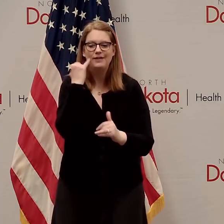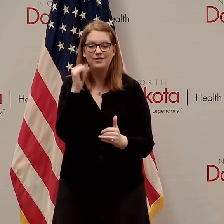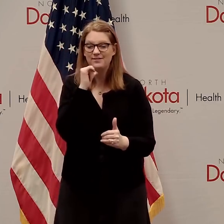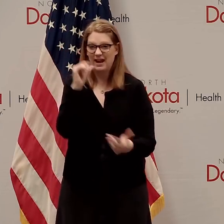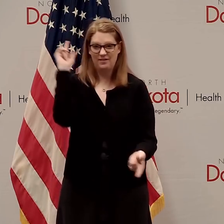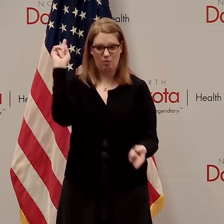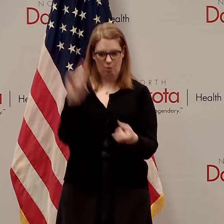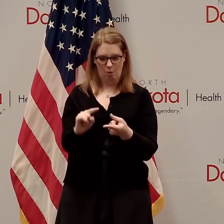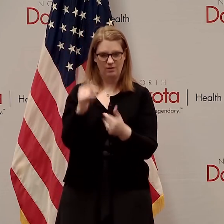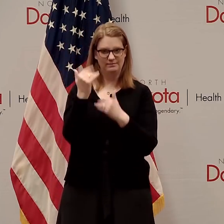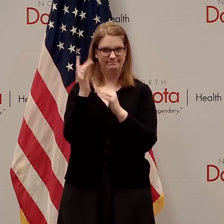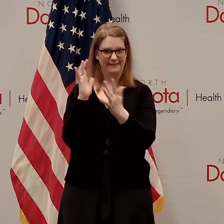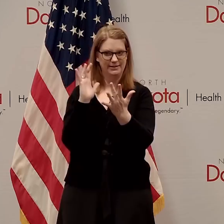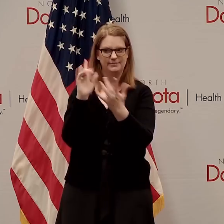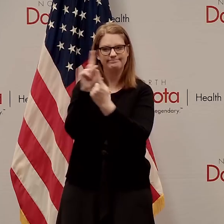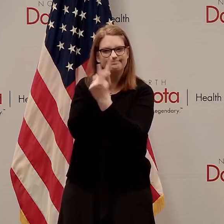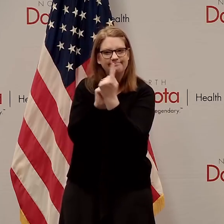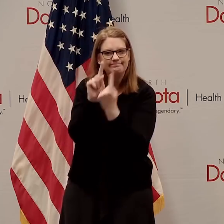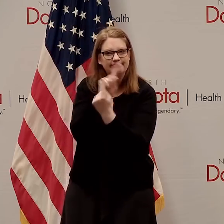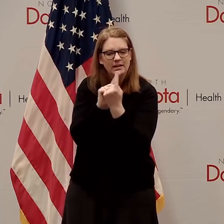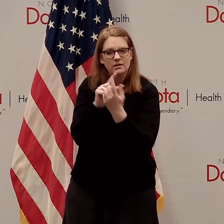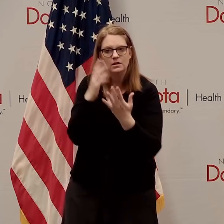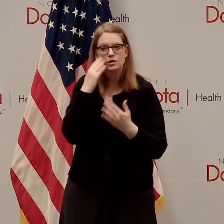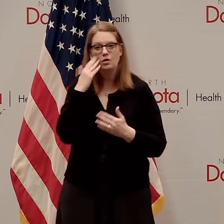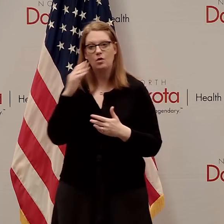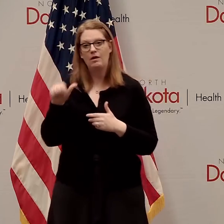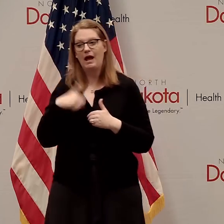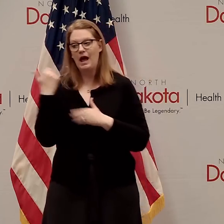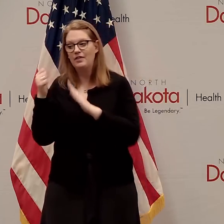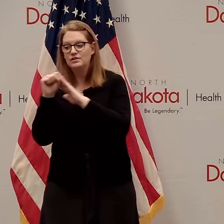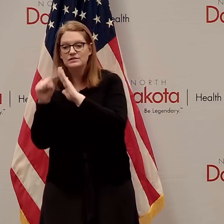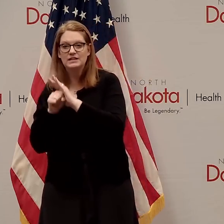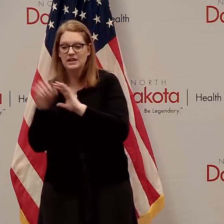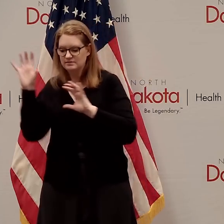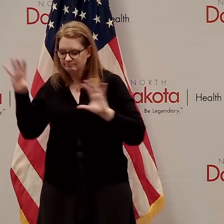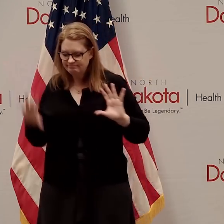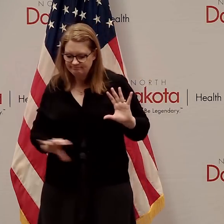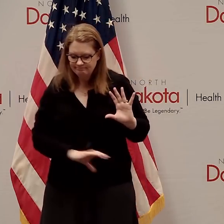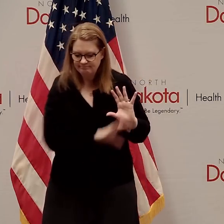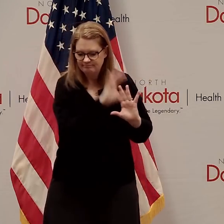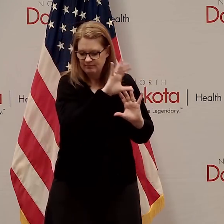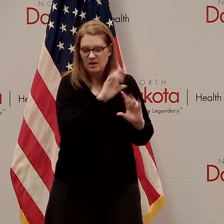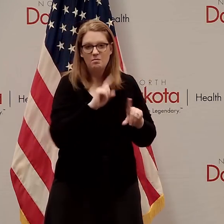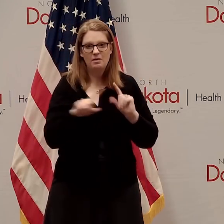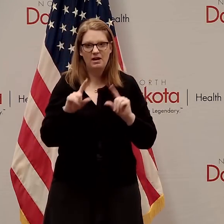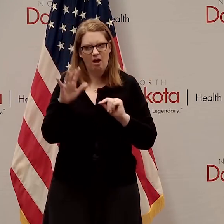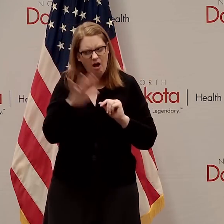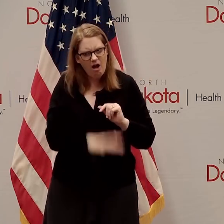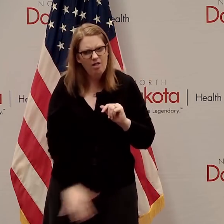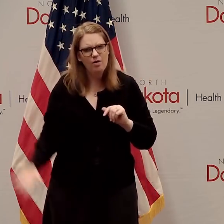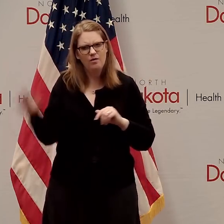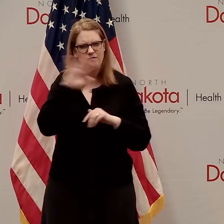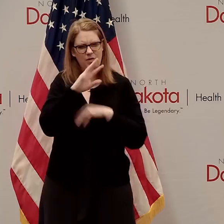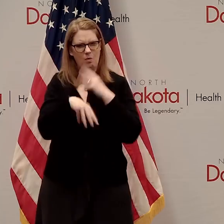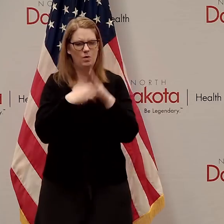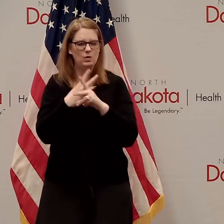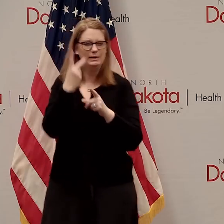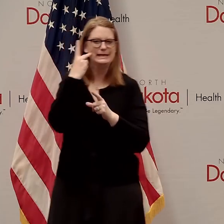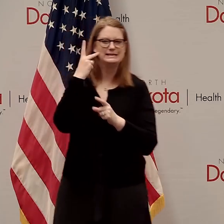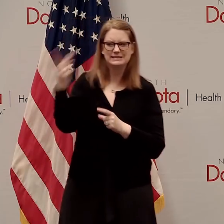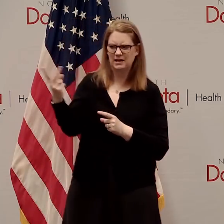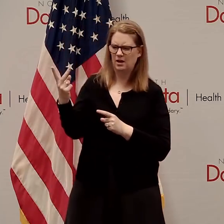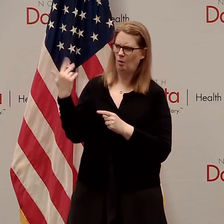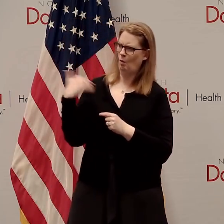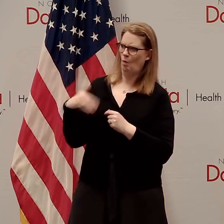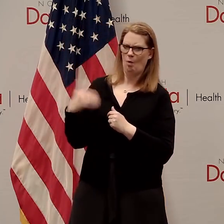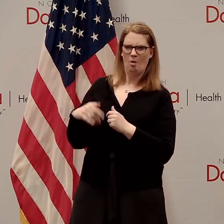know whether it's in neighboring states or across the world, we know that this is a highly contagious virus that can spread